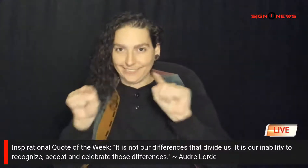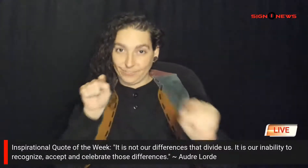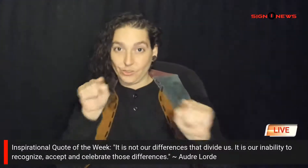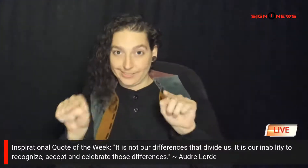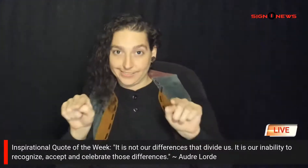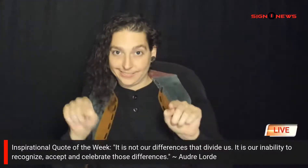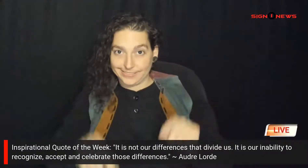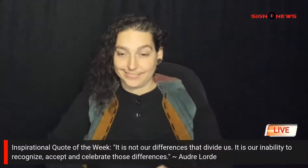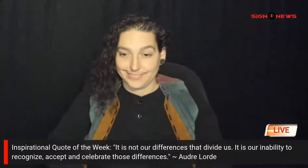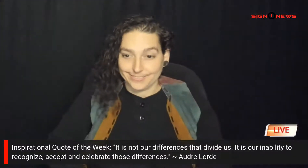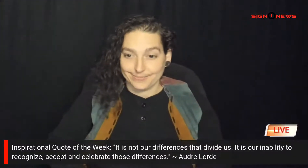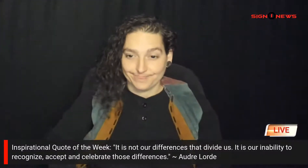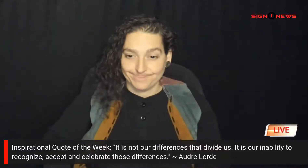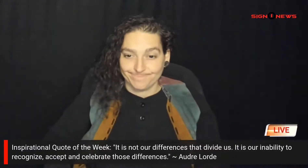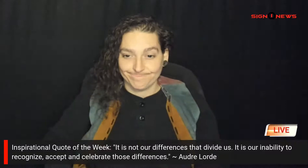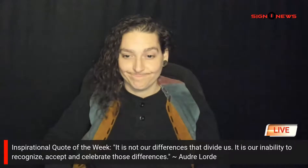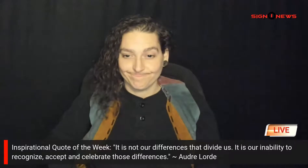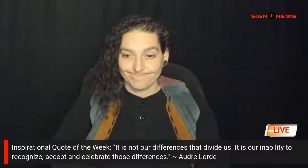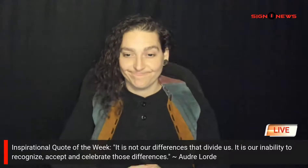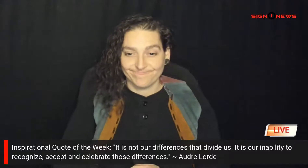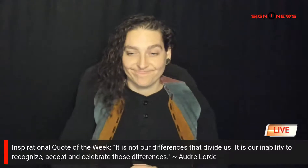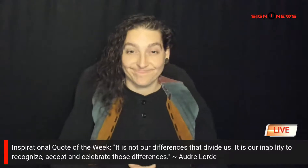and celebrate those differences."